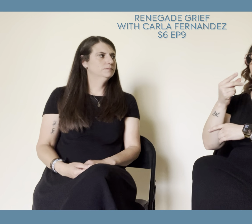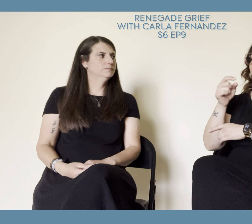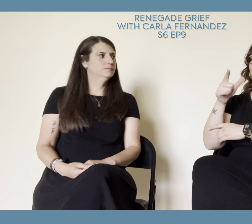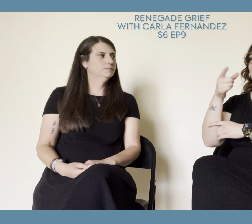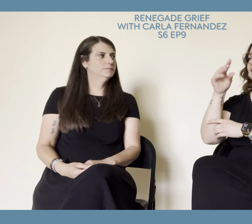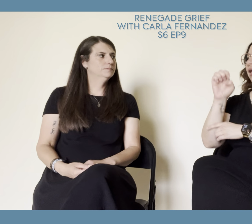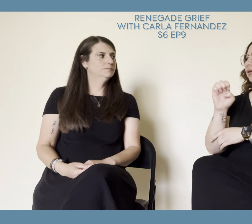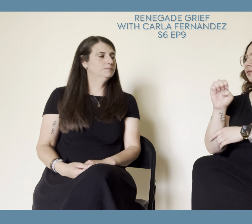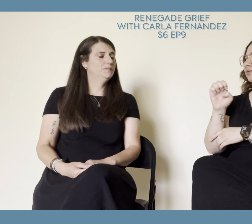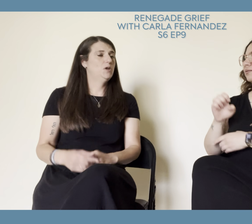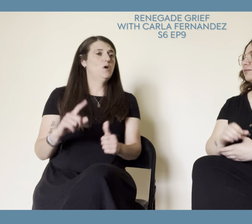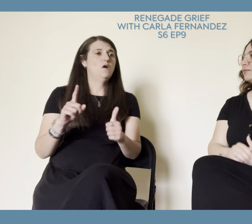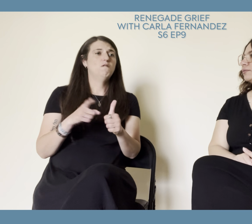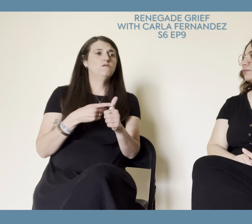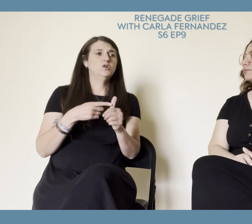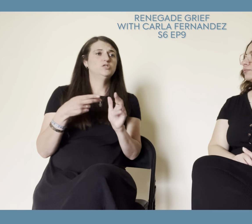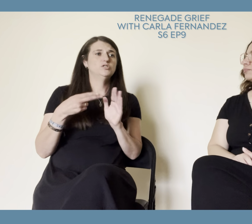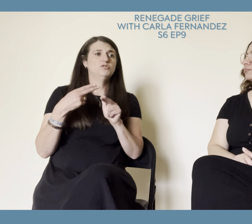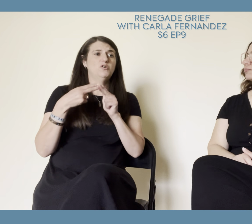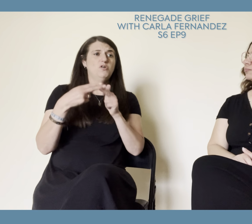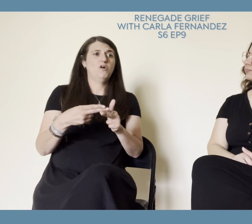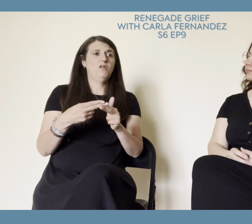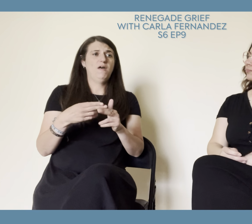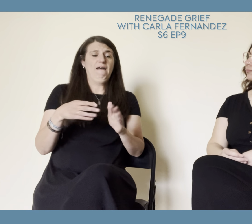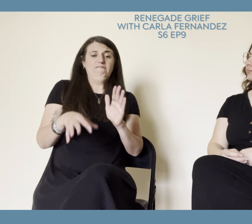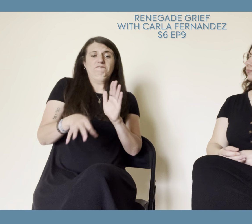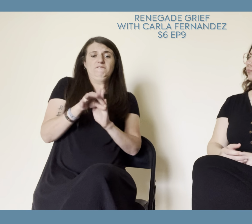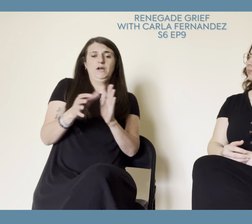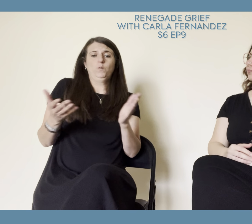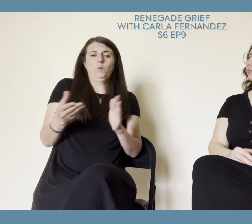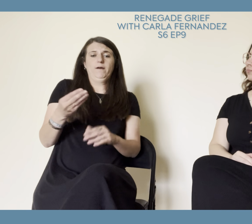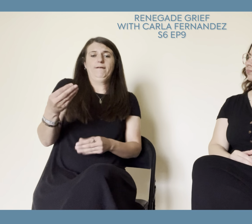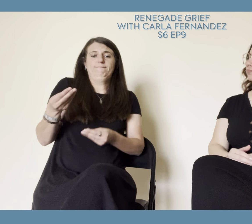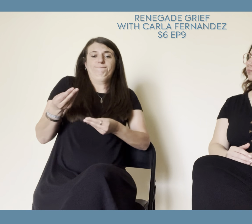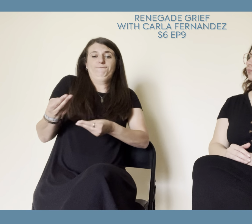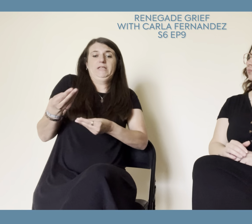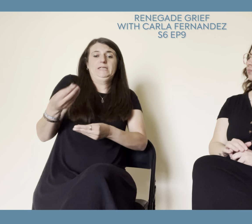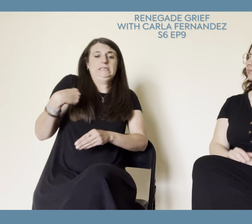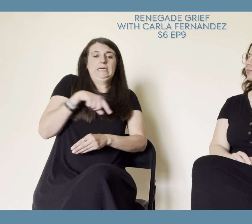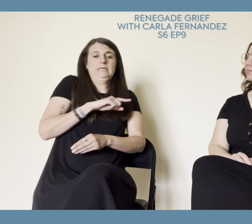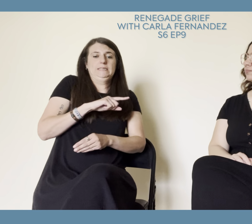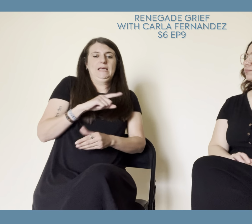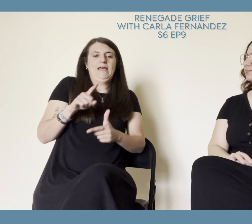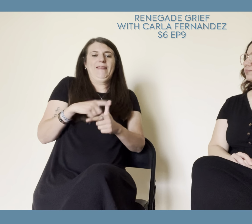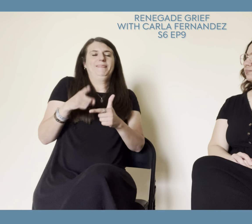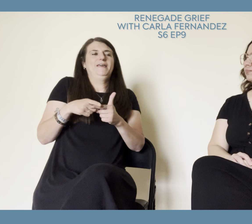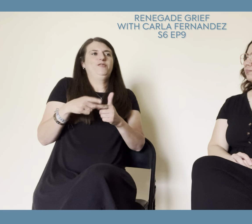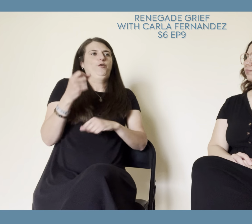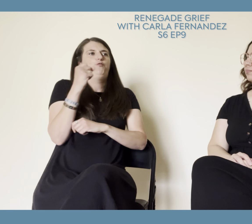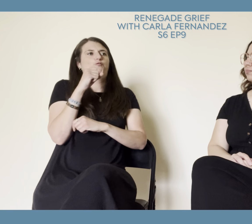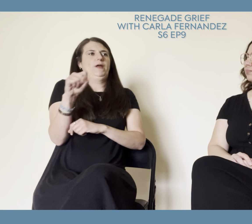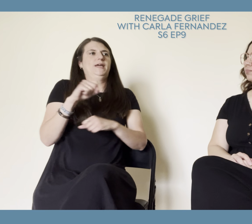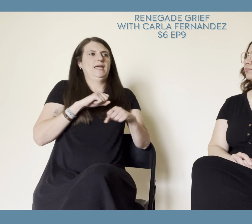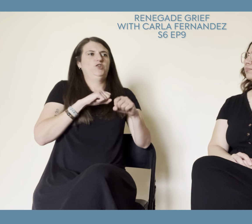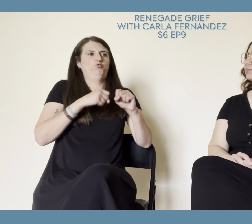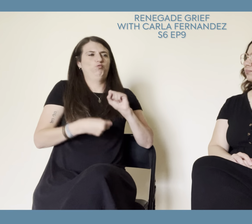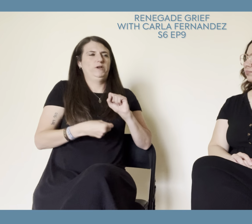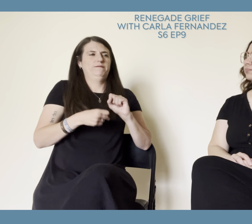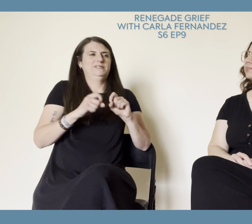be called Finding What Feeds Us, and the phrase Renegade Grief was in the sort of the subtitle, and a couple different publishers